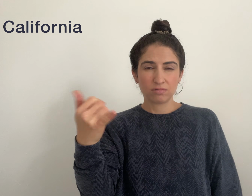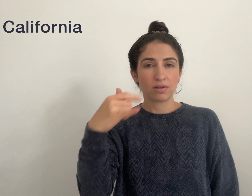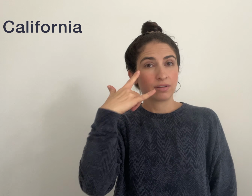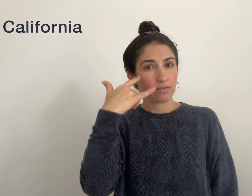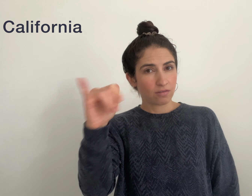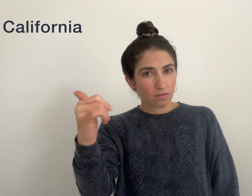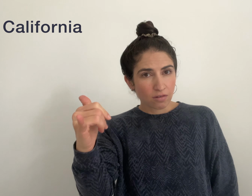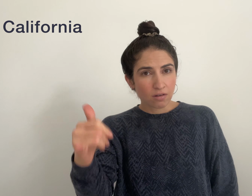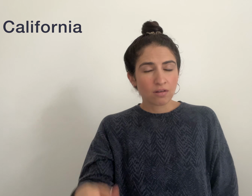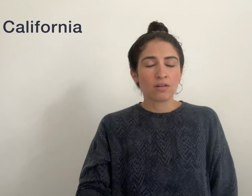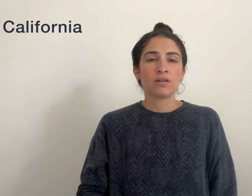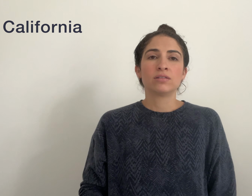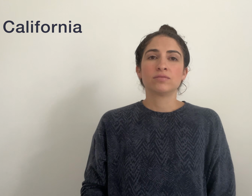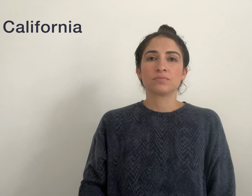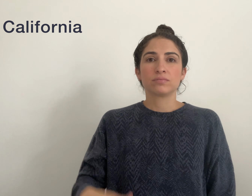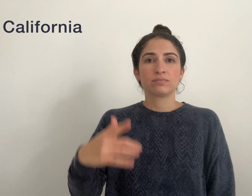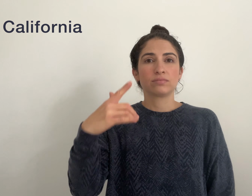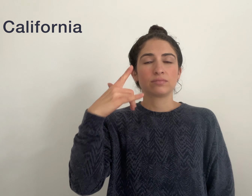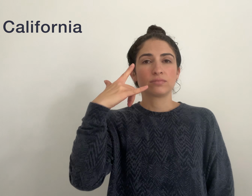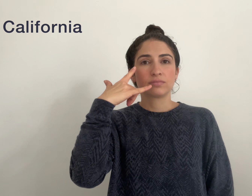It might shake.